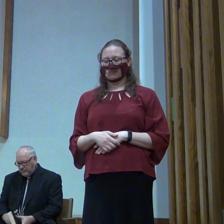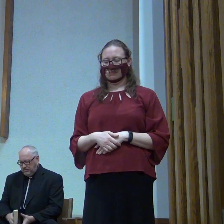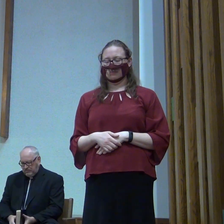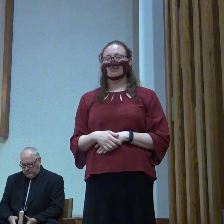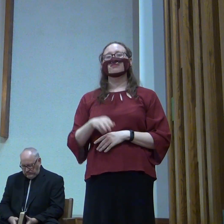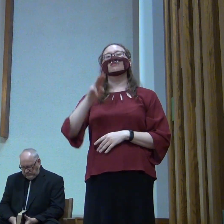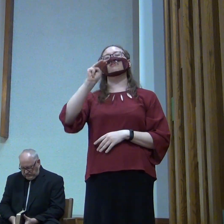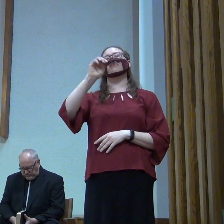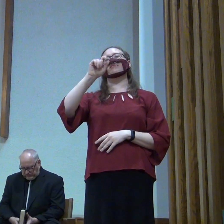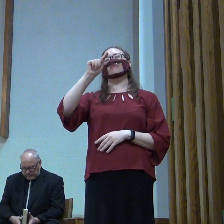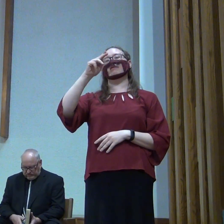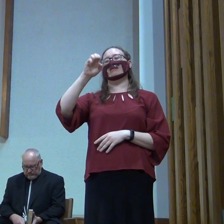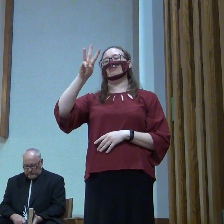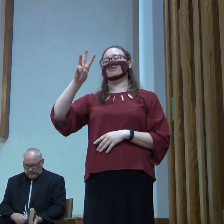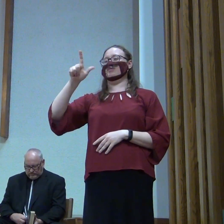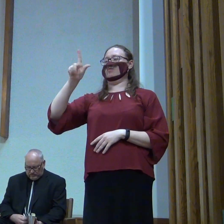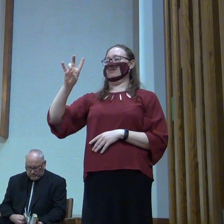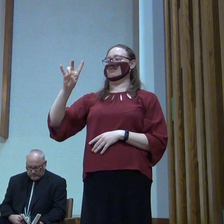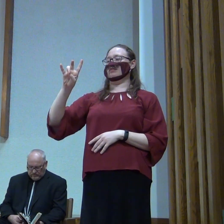Matthew